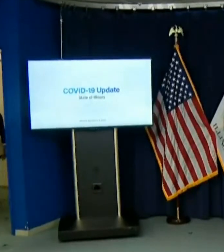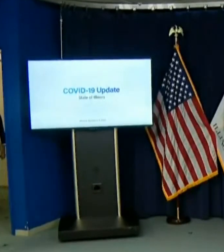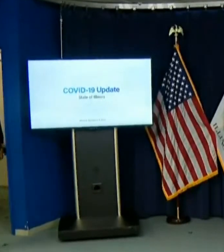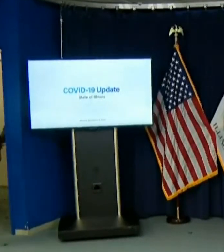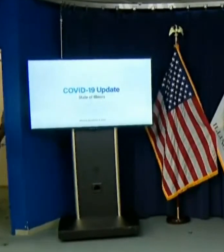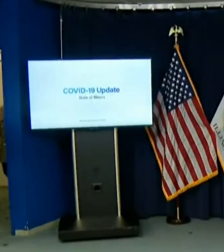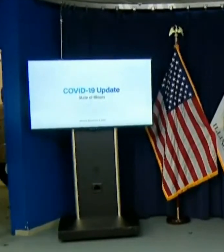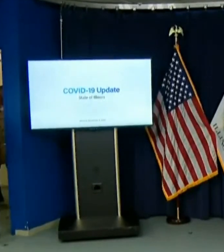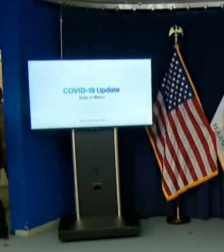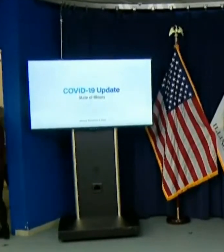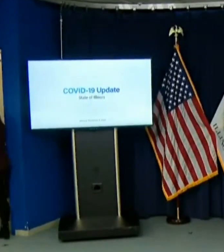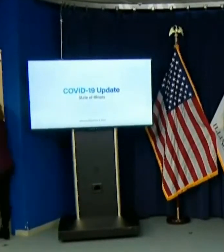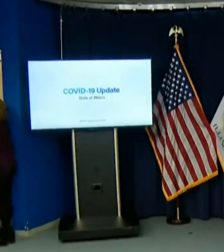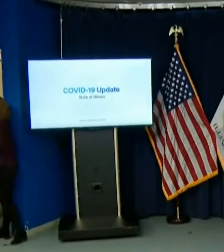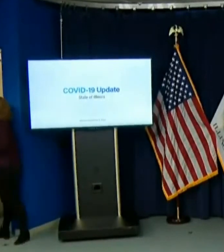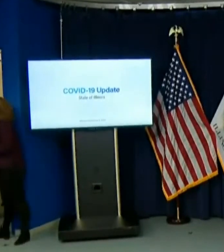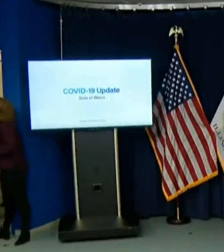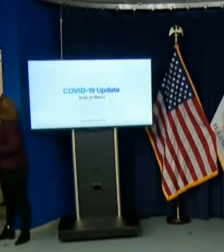I just had to see.